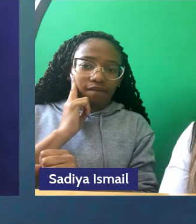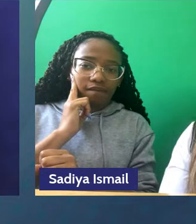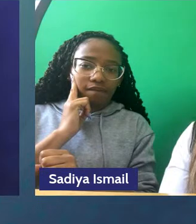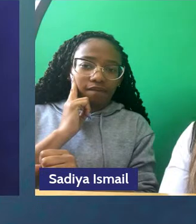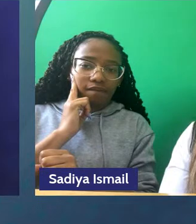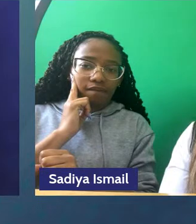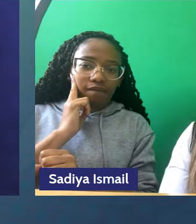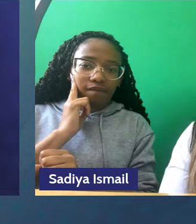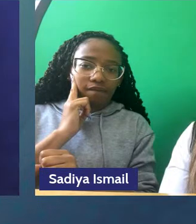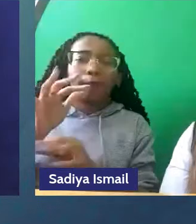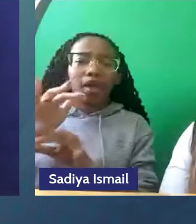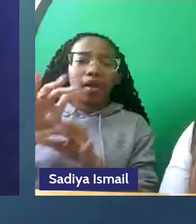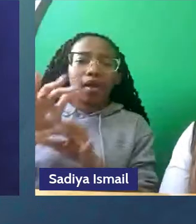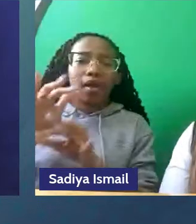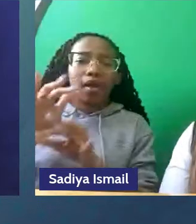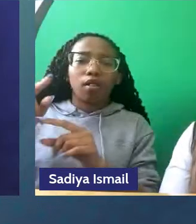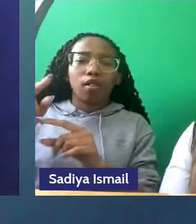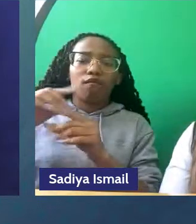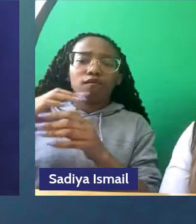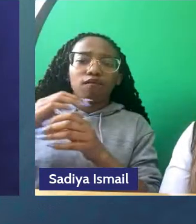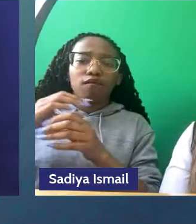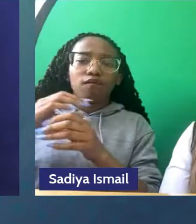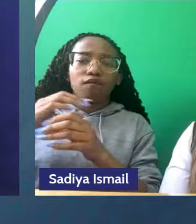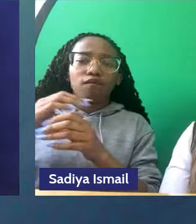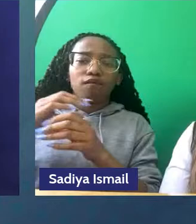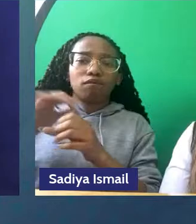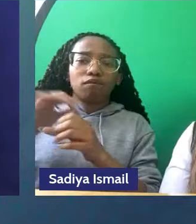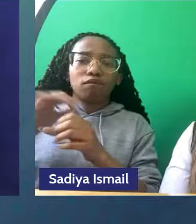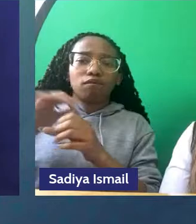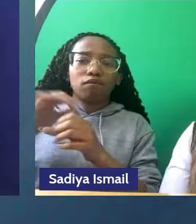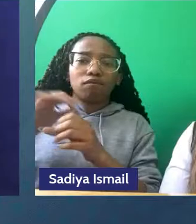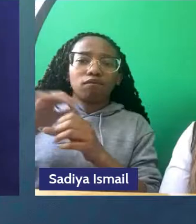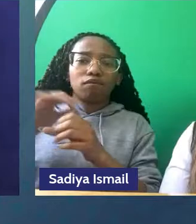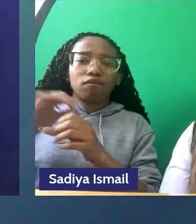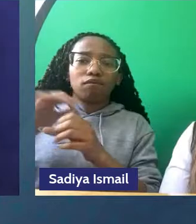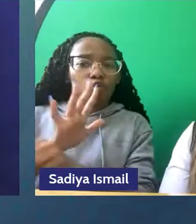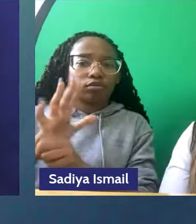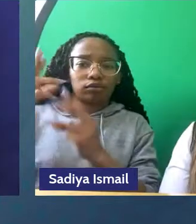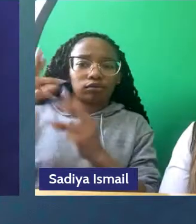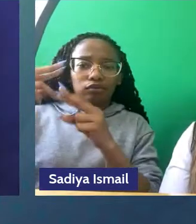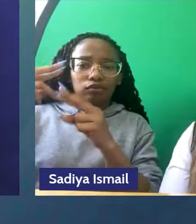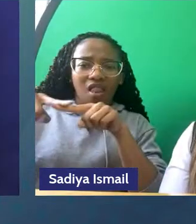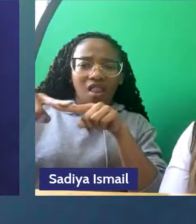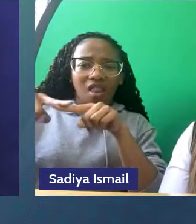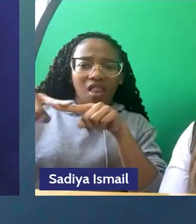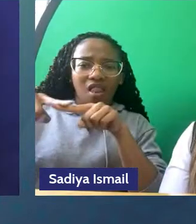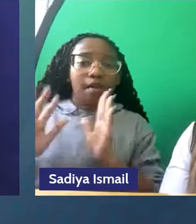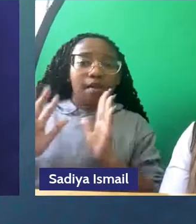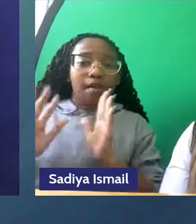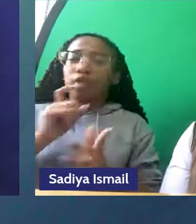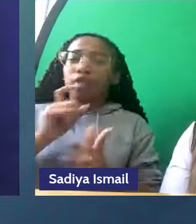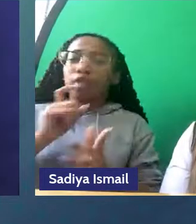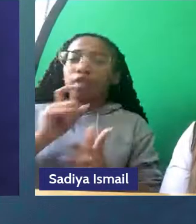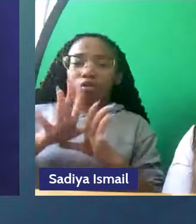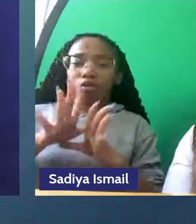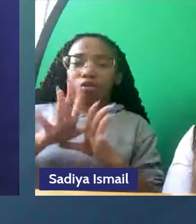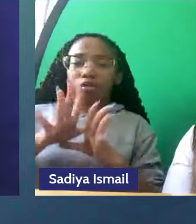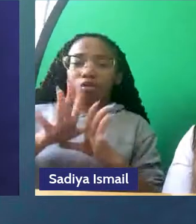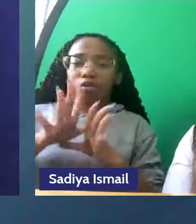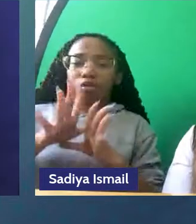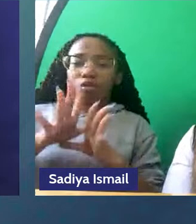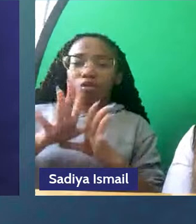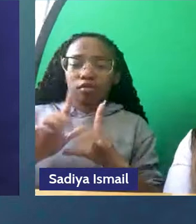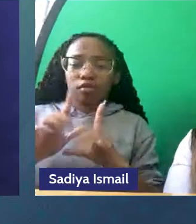fully reliant on South African Sign Language. And then we have hard of hearing, where there is